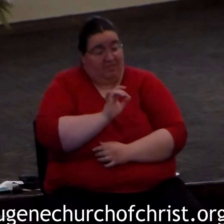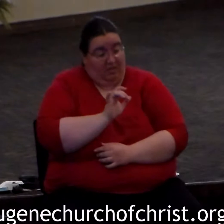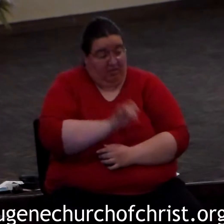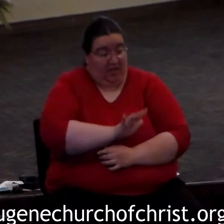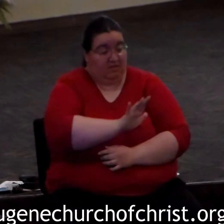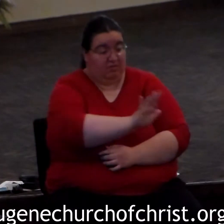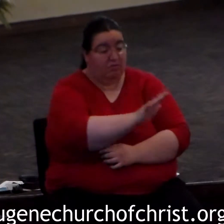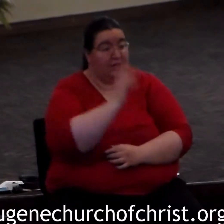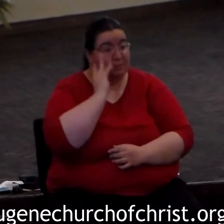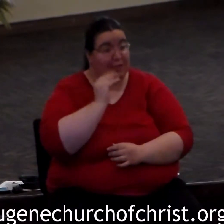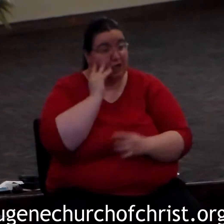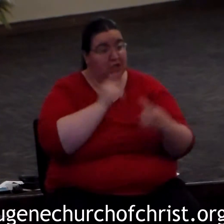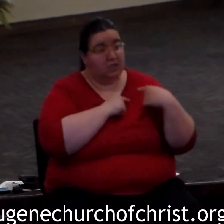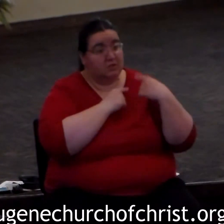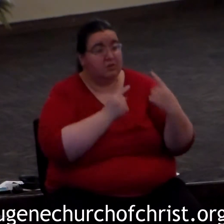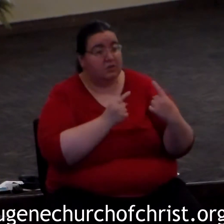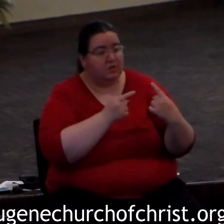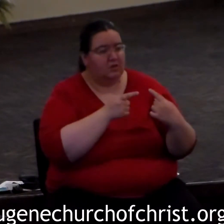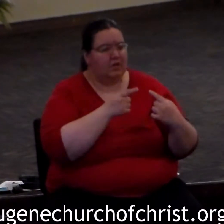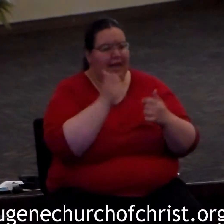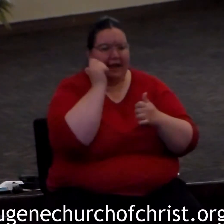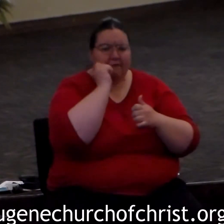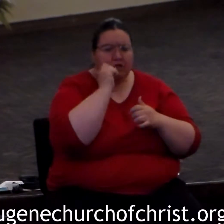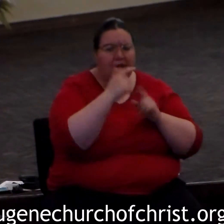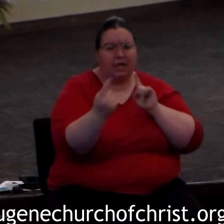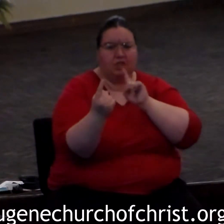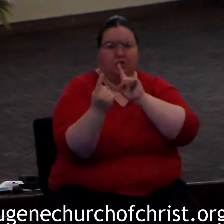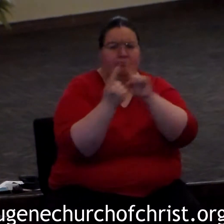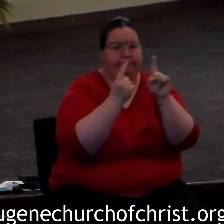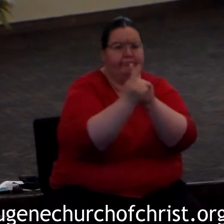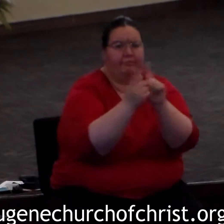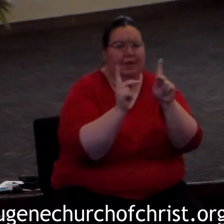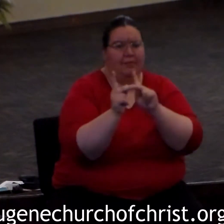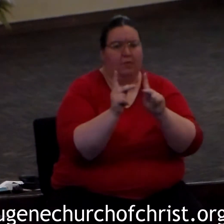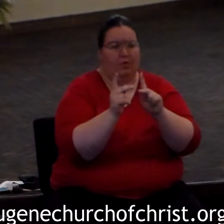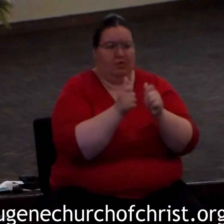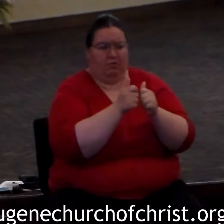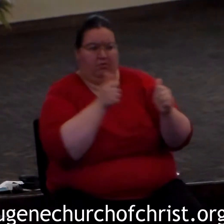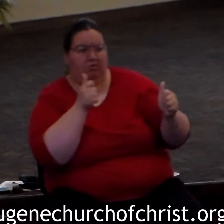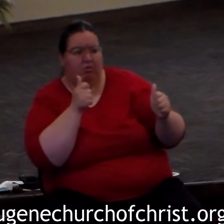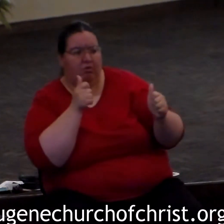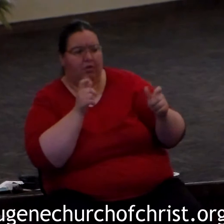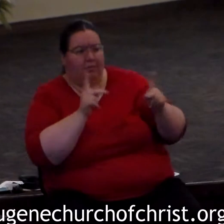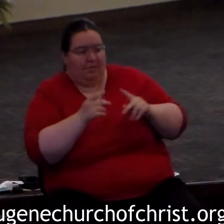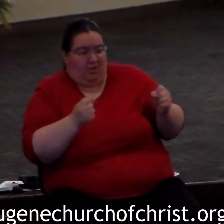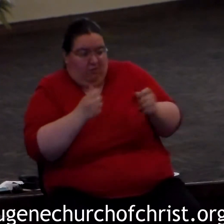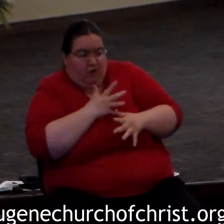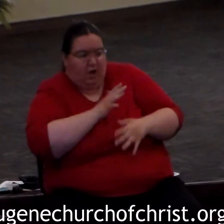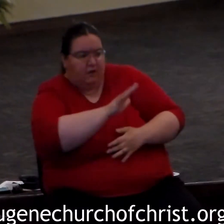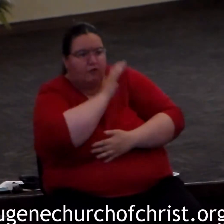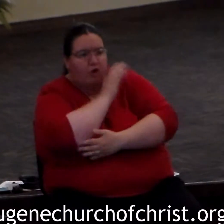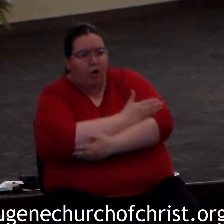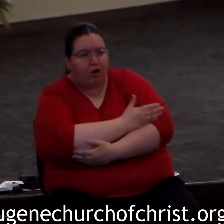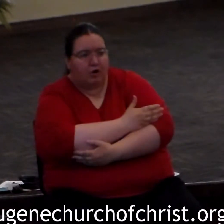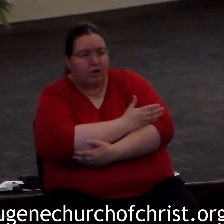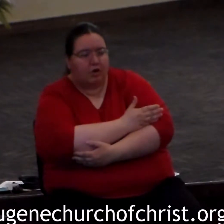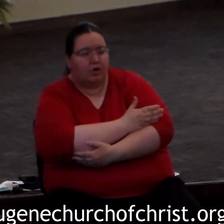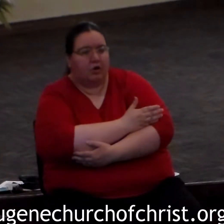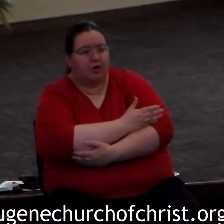encounters people daily who want nothing to do with her. She encounters people who fear her child. Imagine when you had kids that